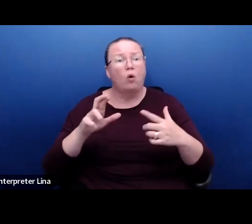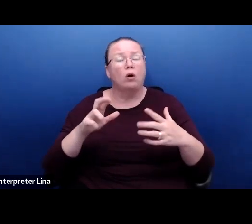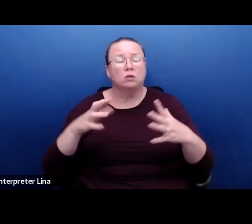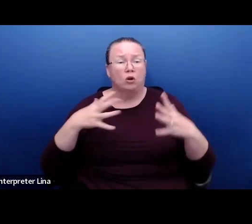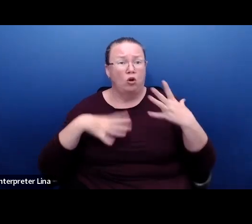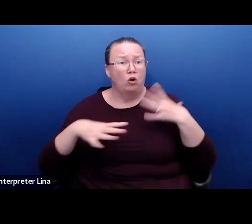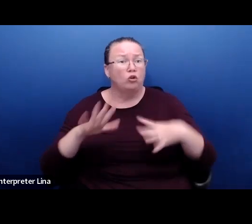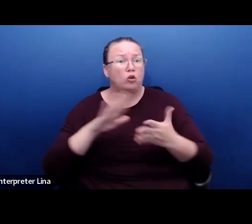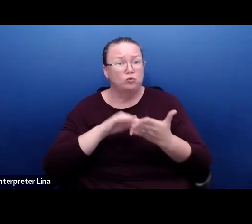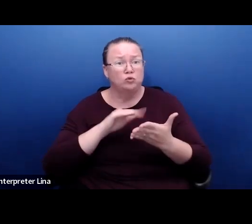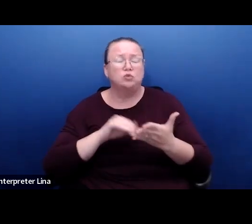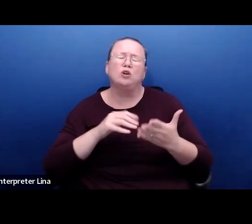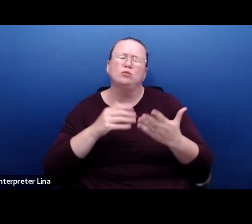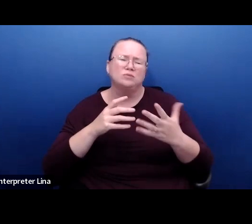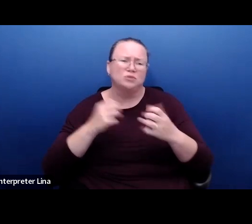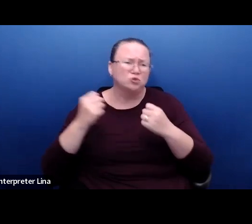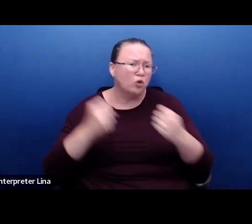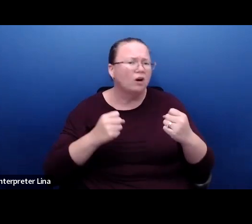scented laundry stuff.